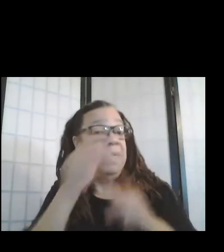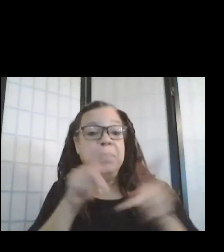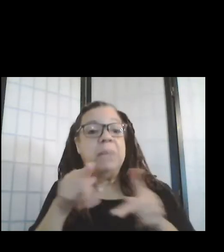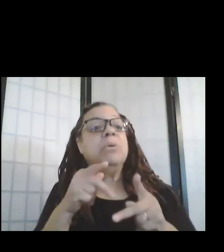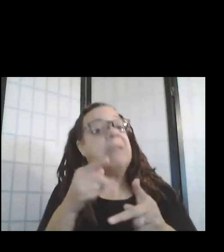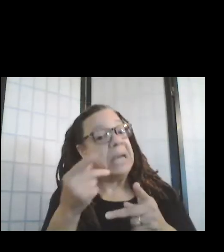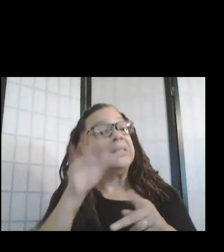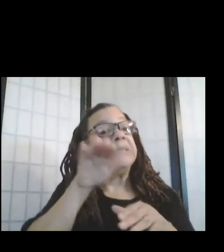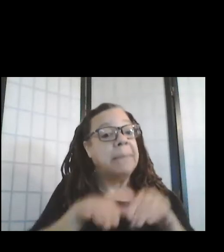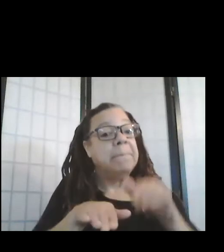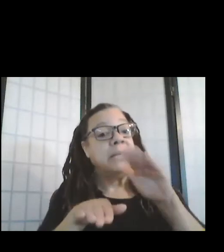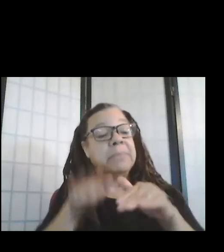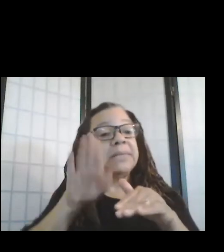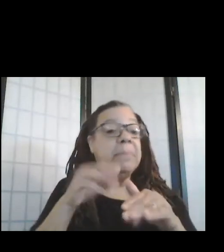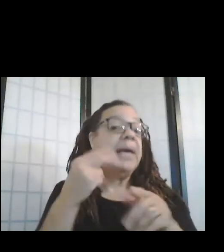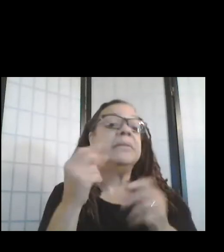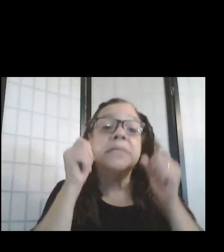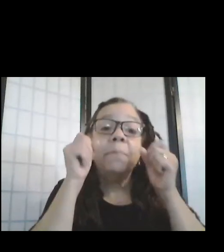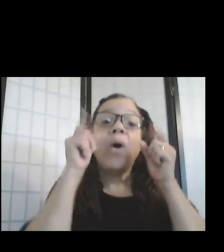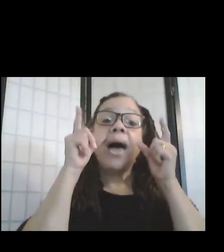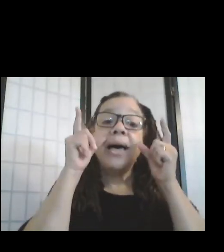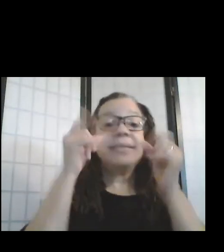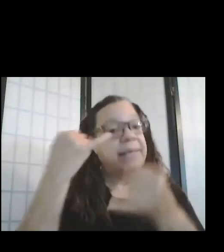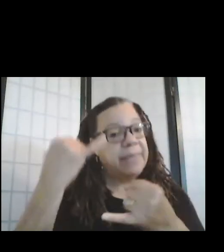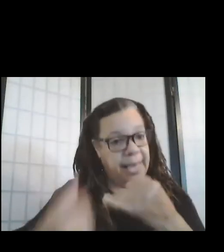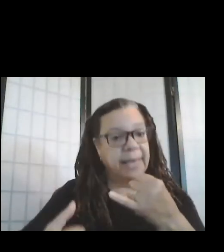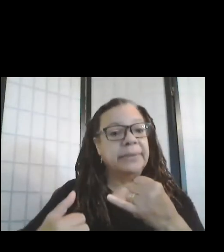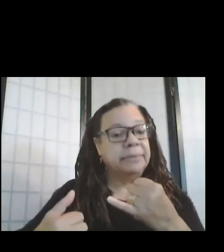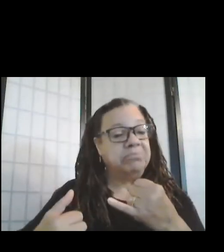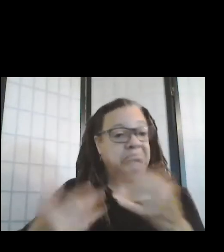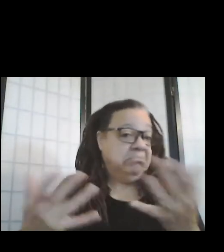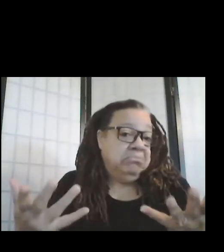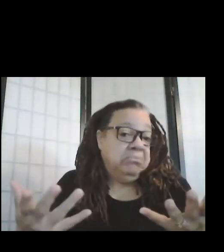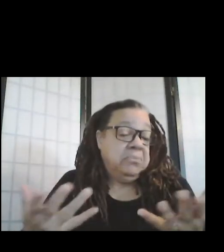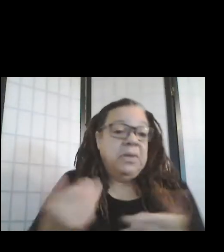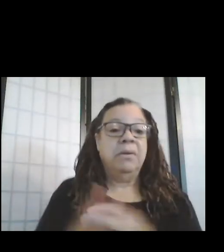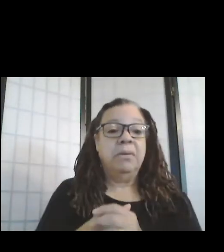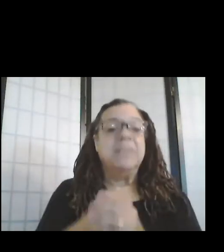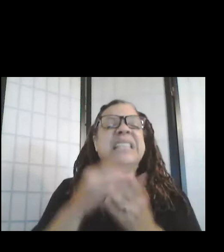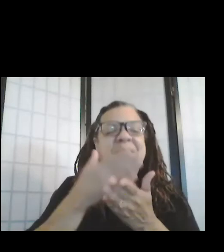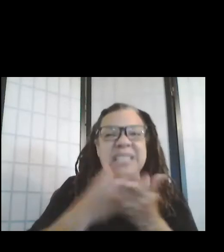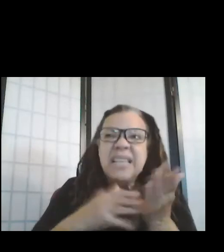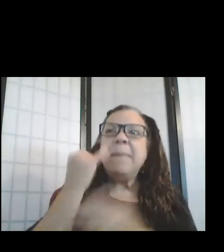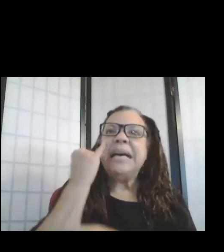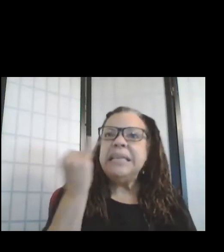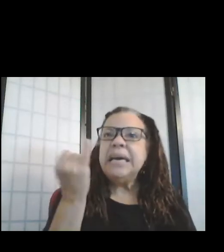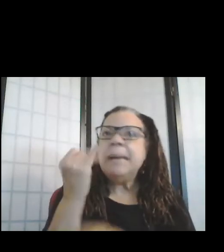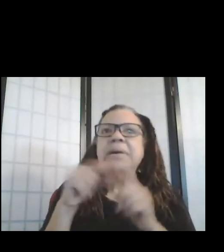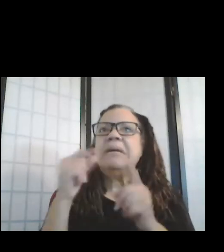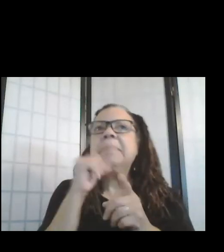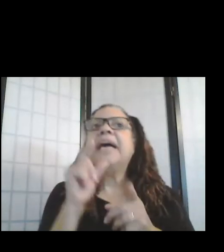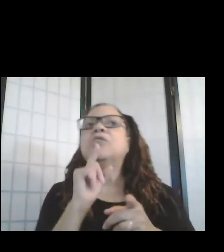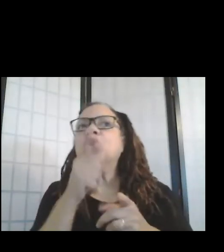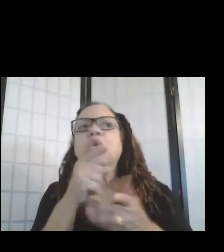at story as a sort of means of discovery. I have some idea of how I want to get there, but I'm not